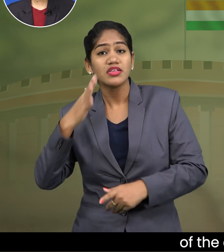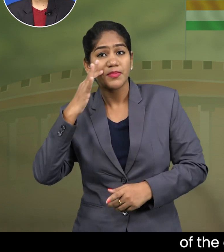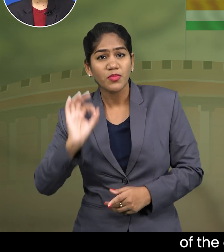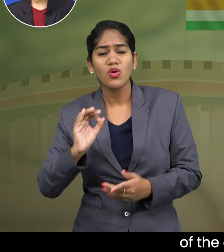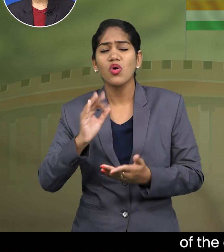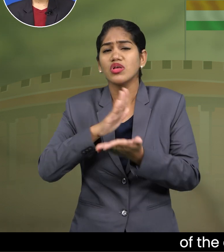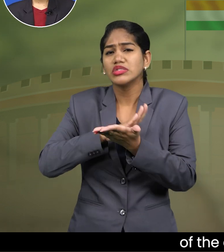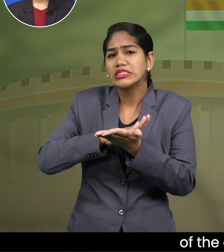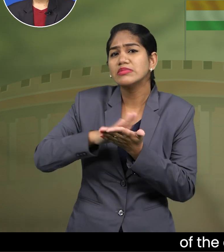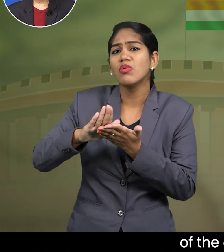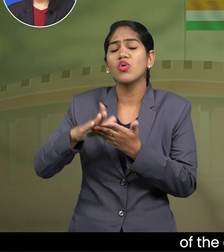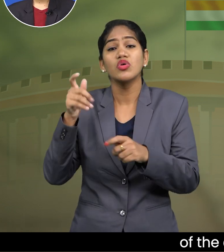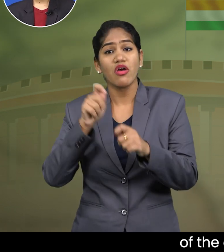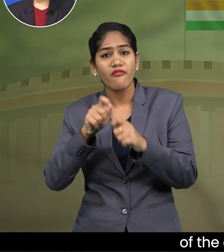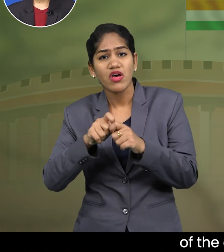democratic system.